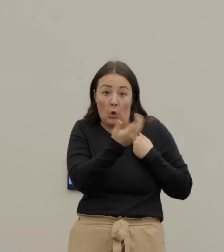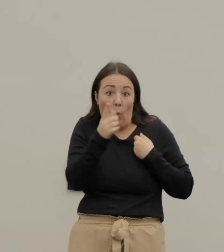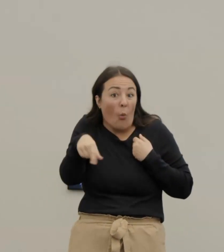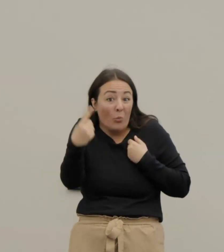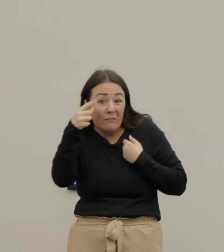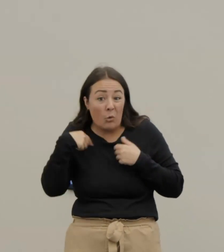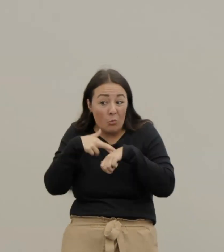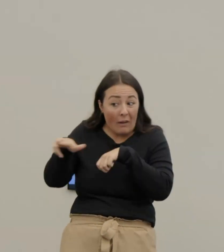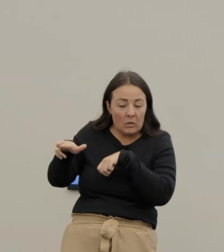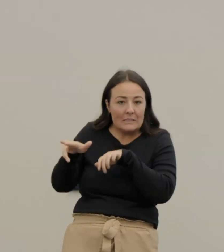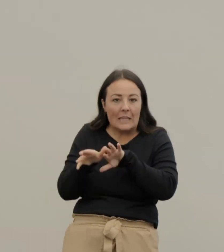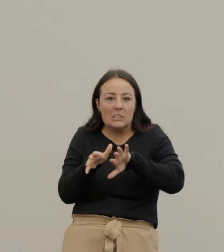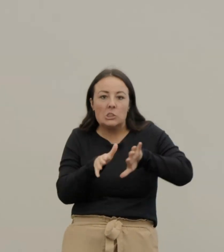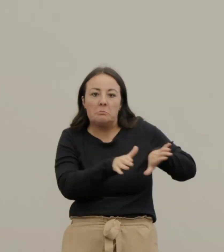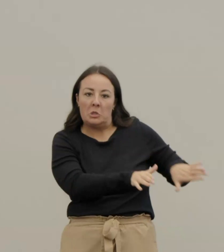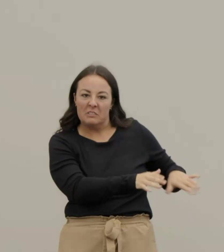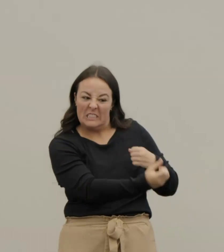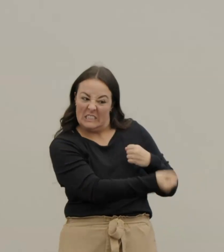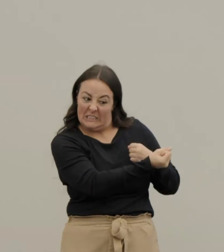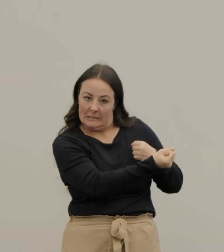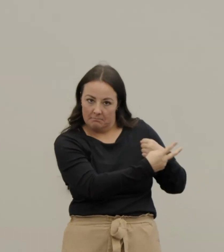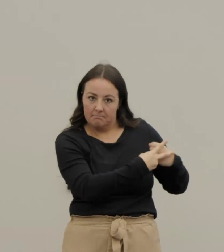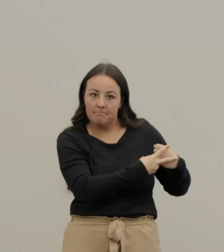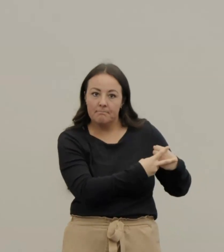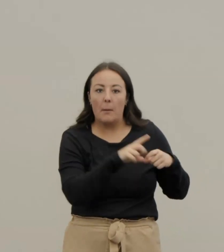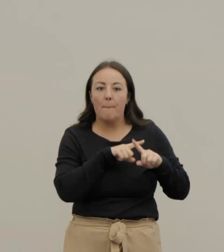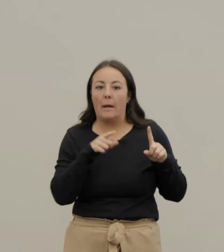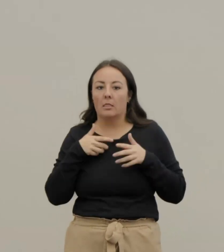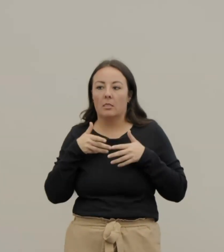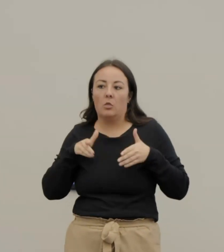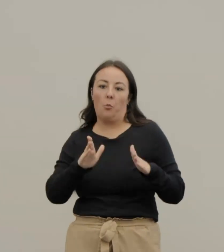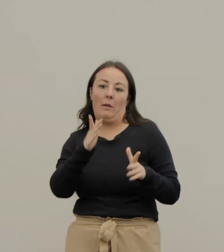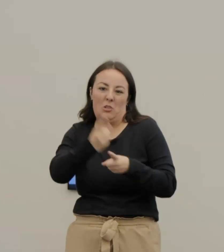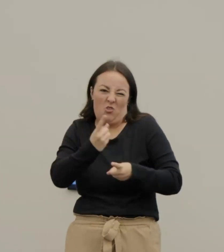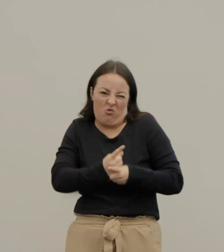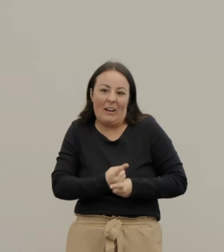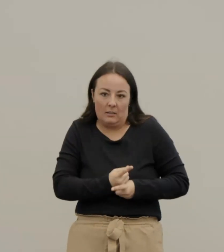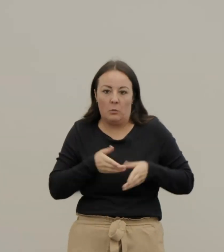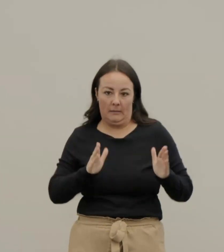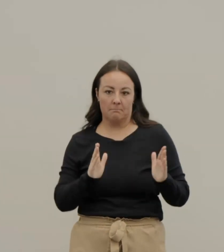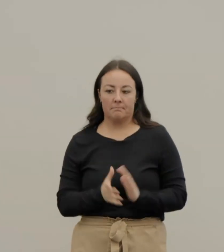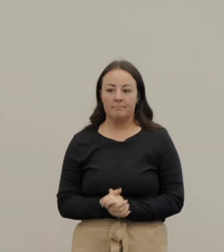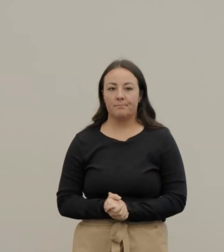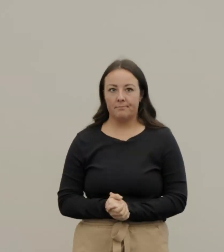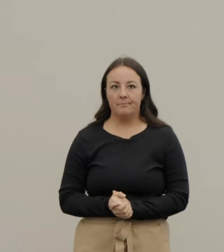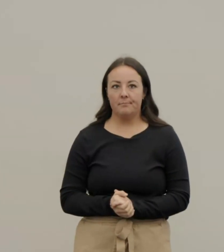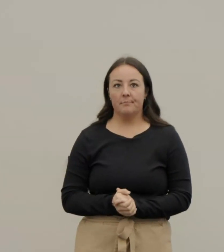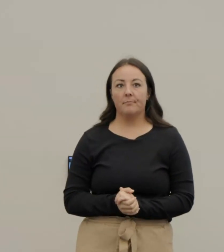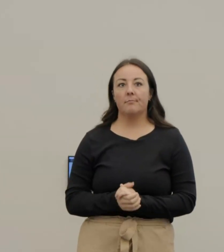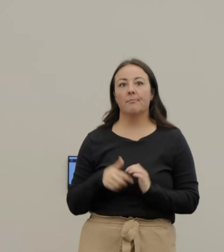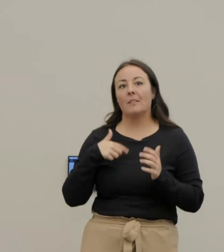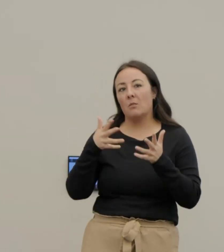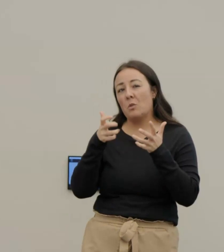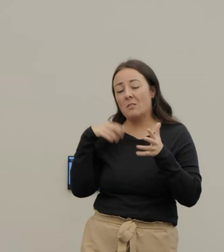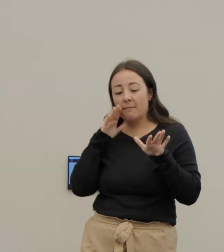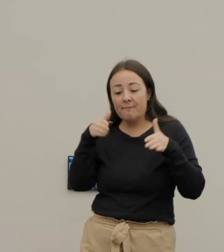put it aside in the way that this is asking us to do. So I want to focus on that one line item